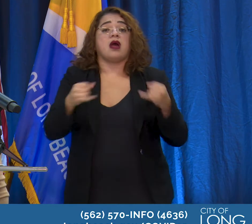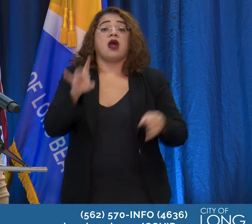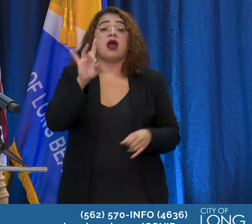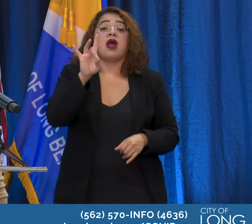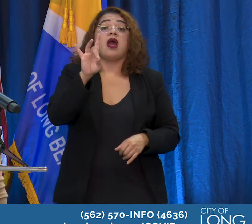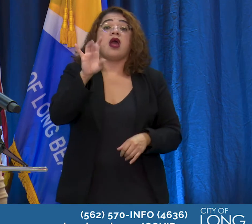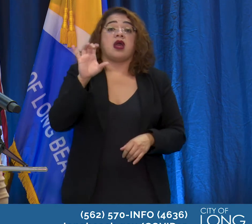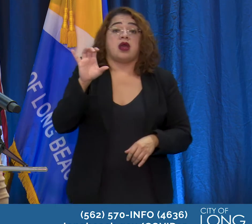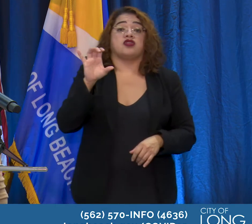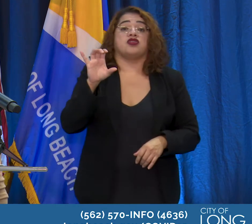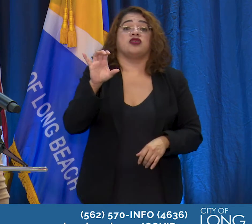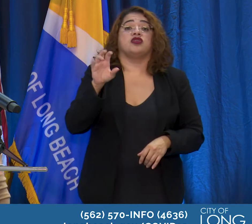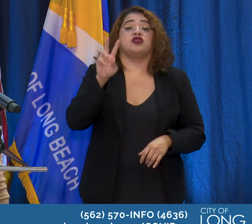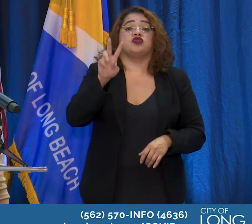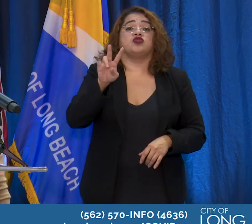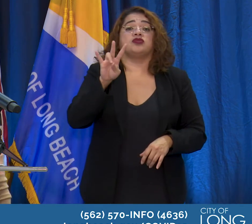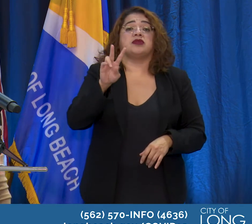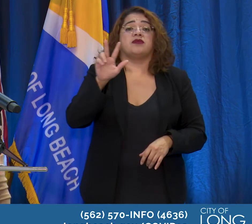1-800-273-TALK, or that's